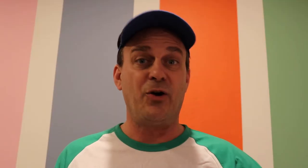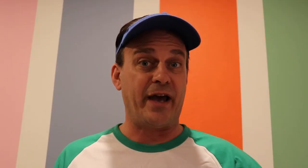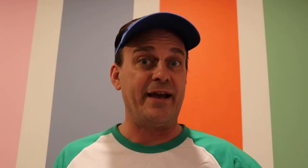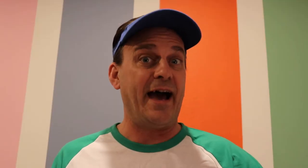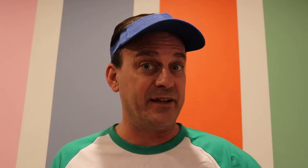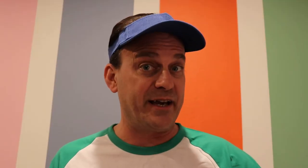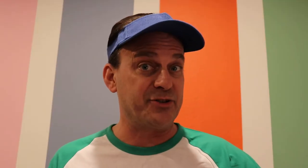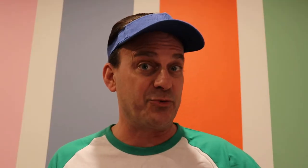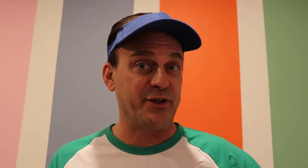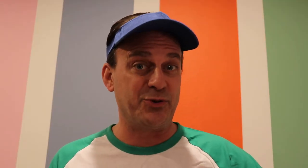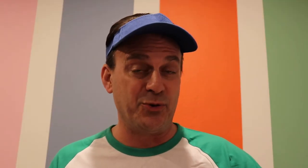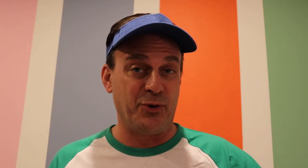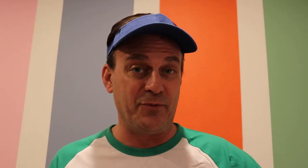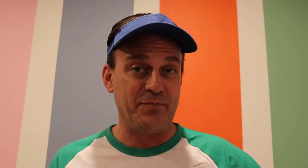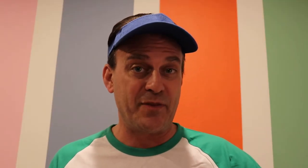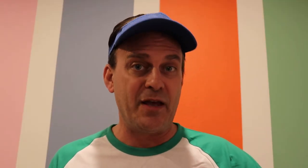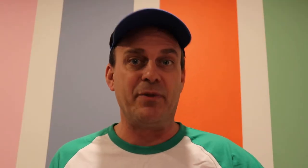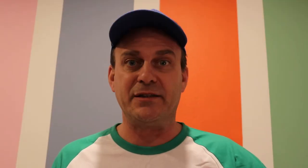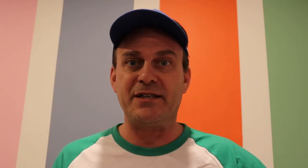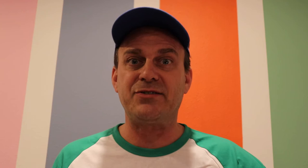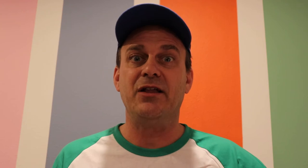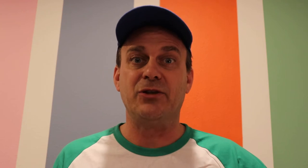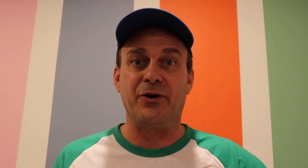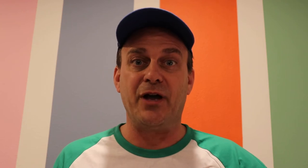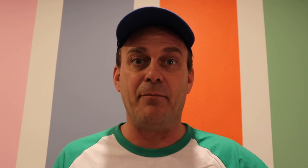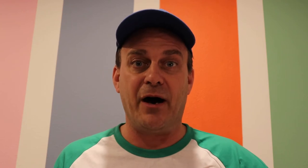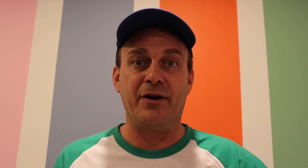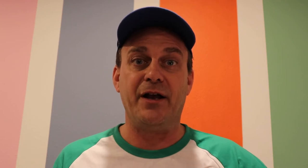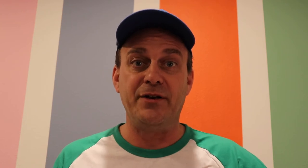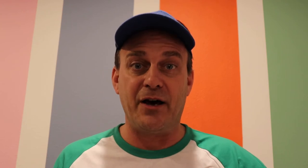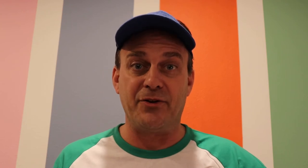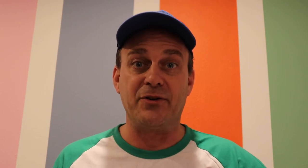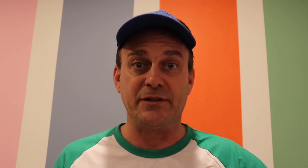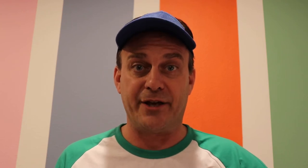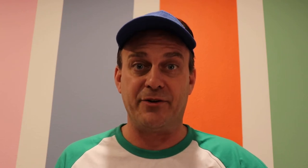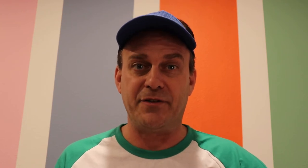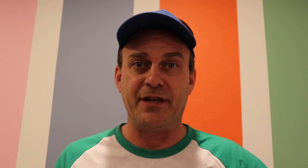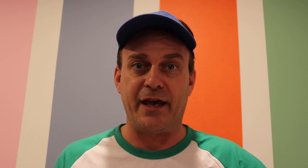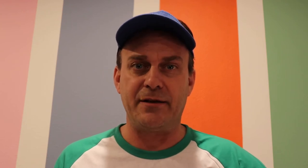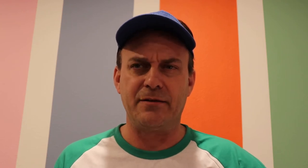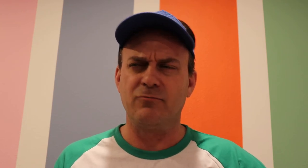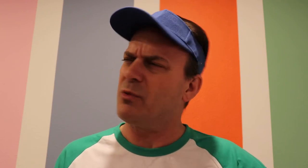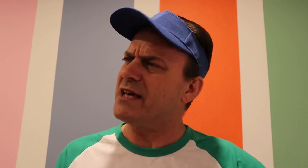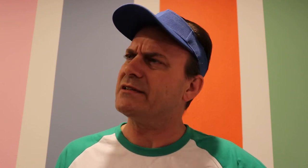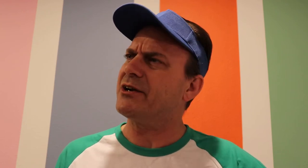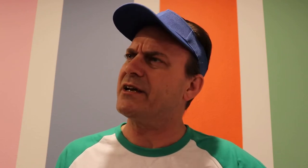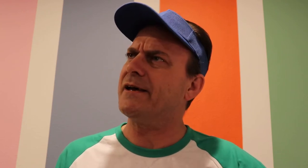Okay, alligators are really cool, but let's learn about another letter of the day. What was that letter again?